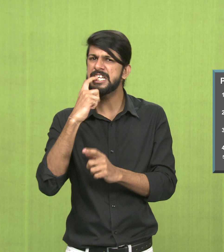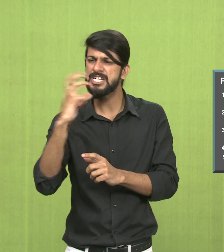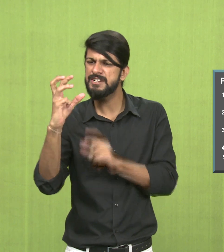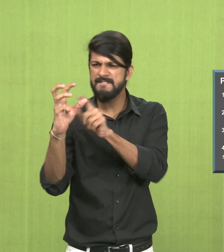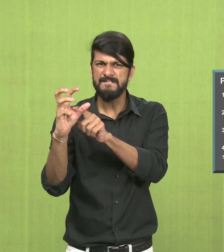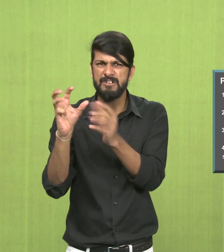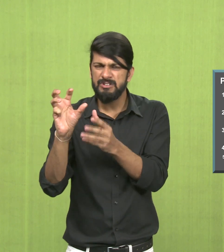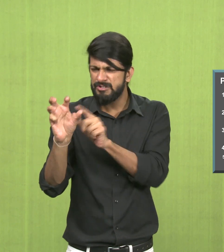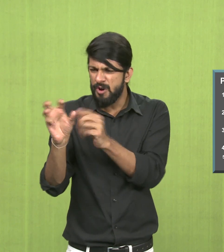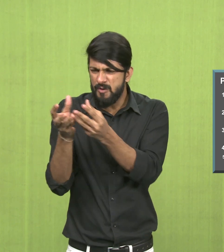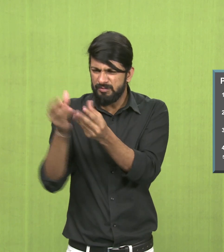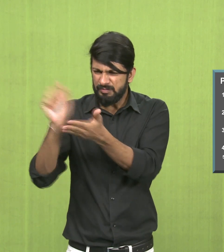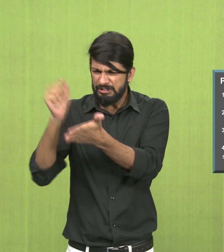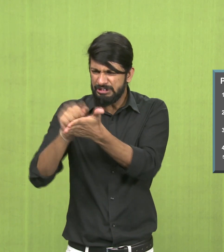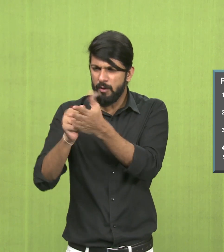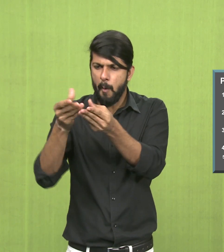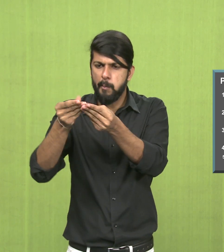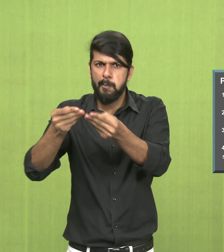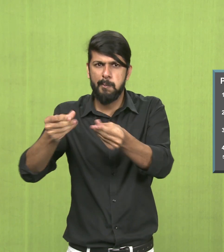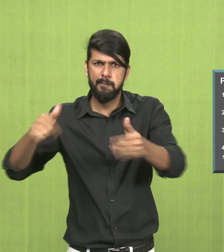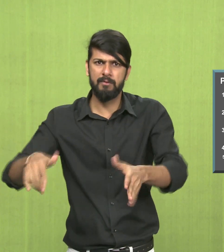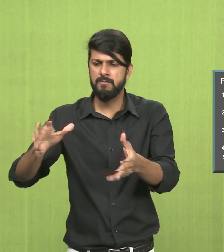lime or calcium carbonate, which is